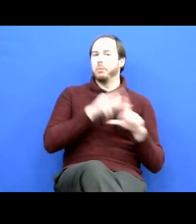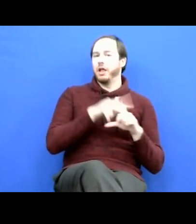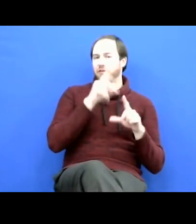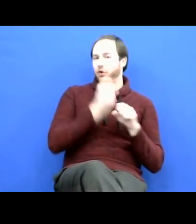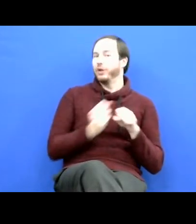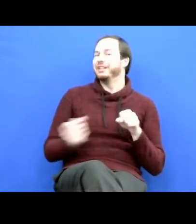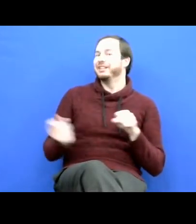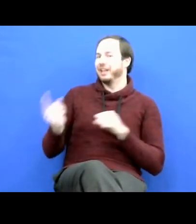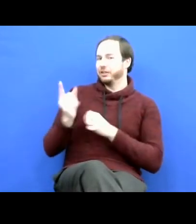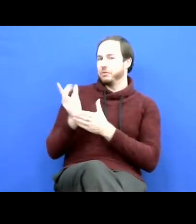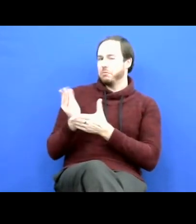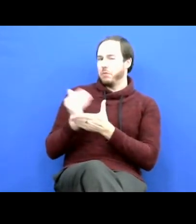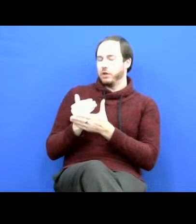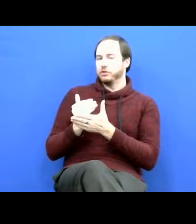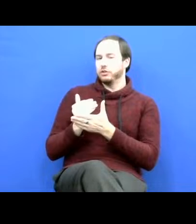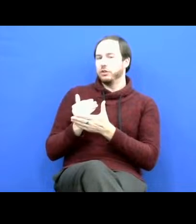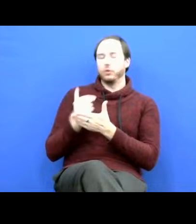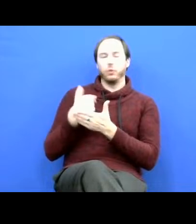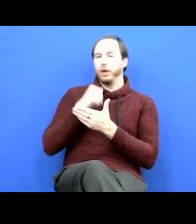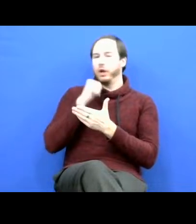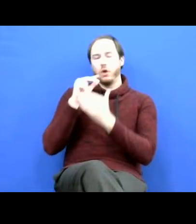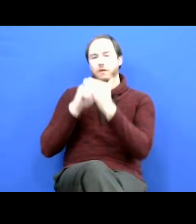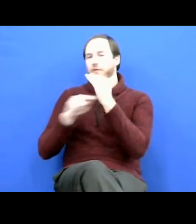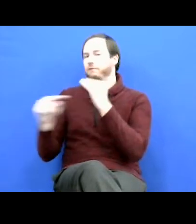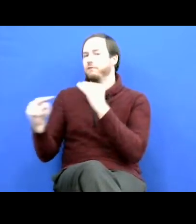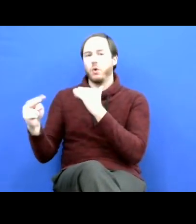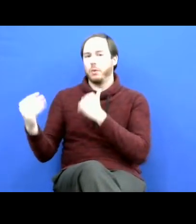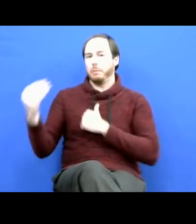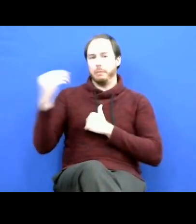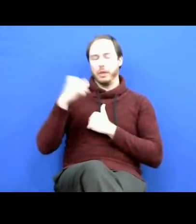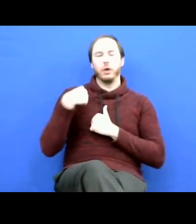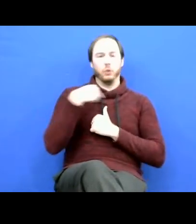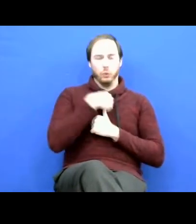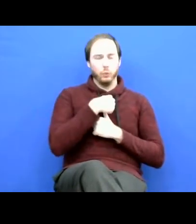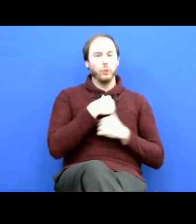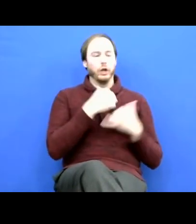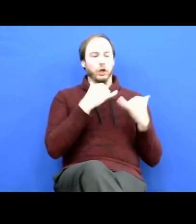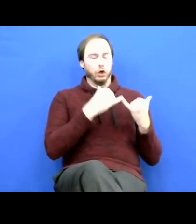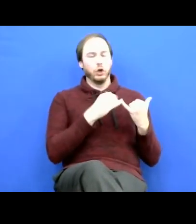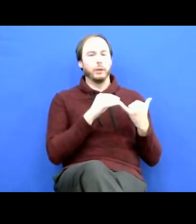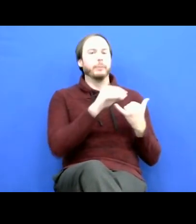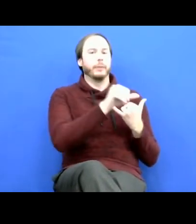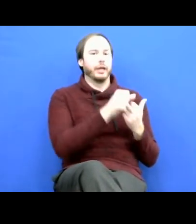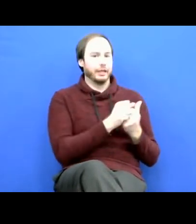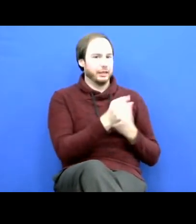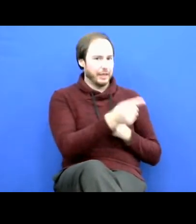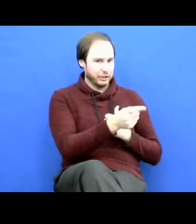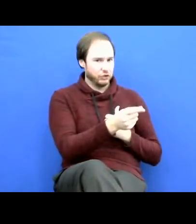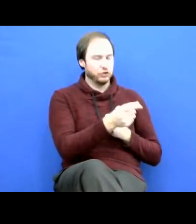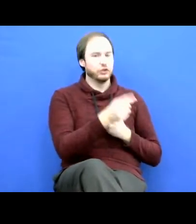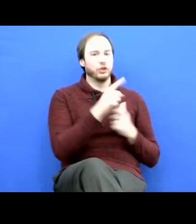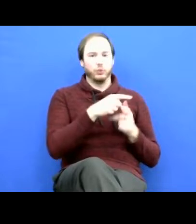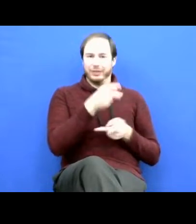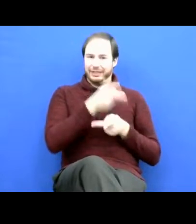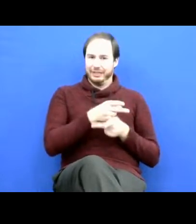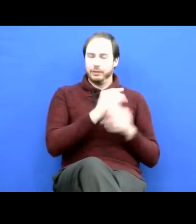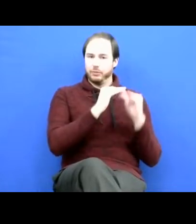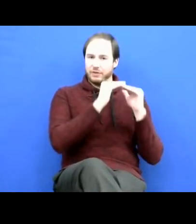year's budget to keep the tax increases, keep the tax levies, well, for 5 years now, flat.